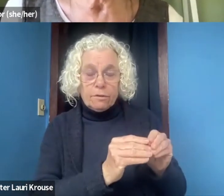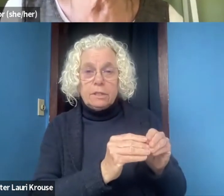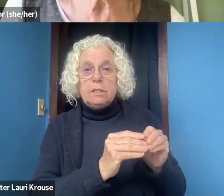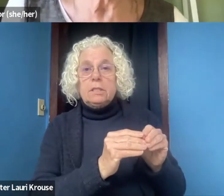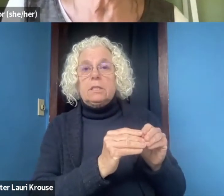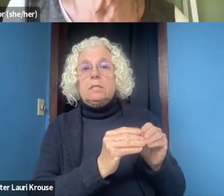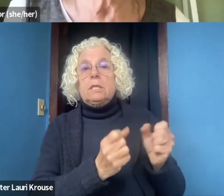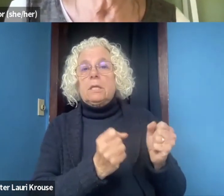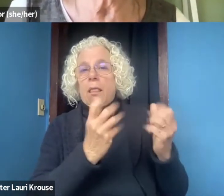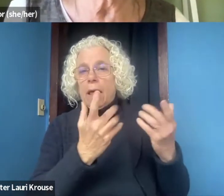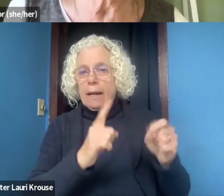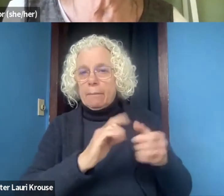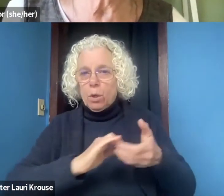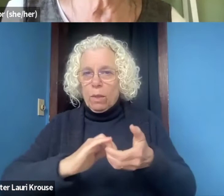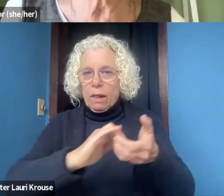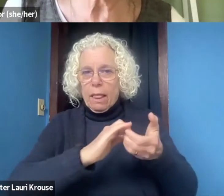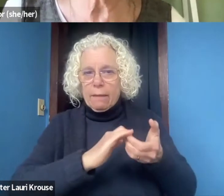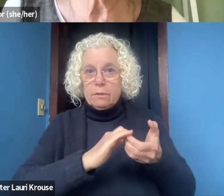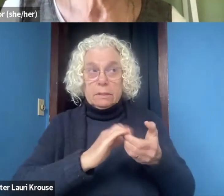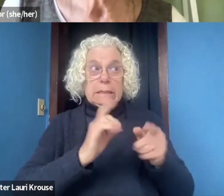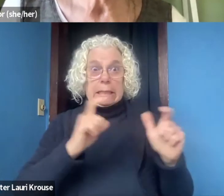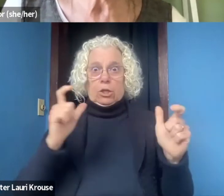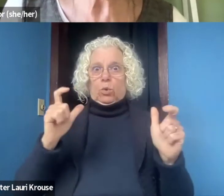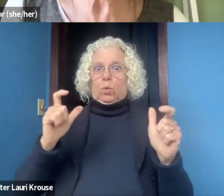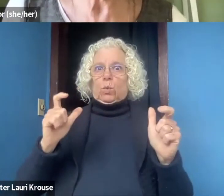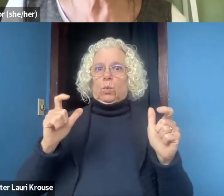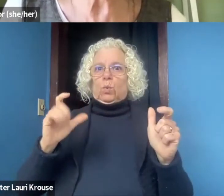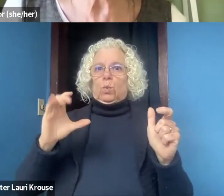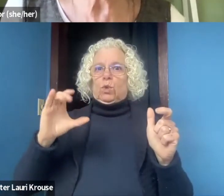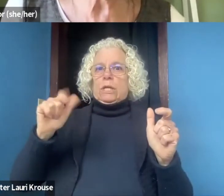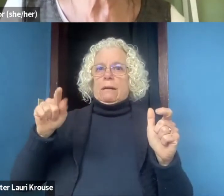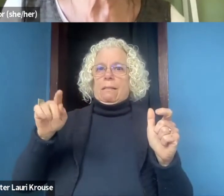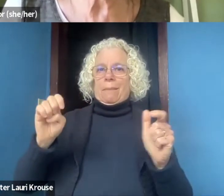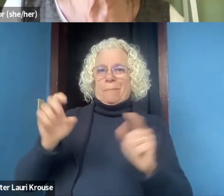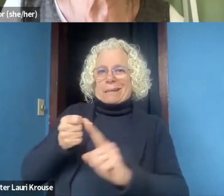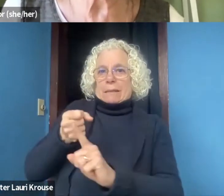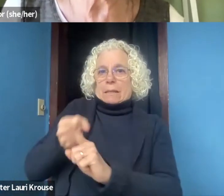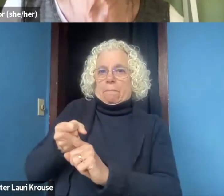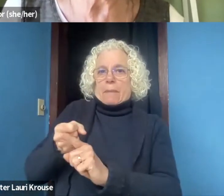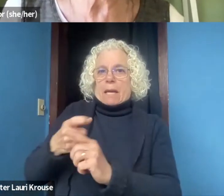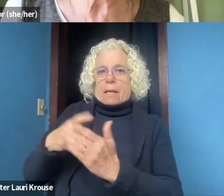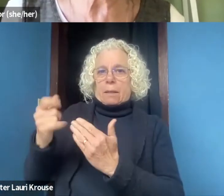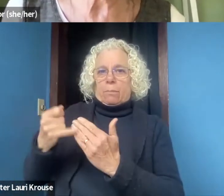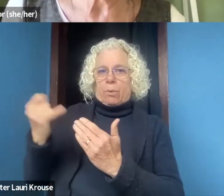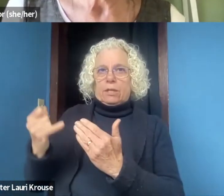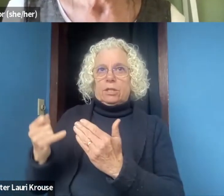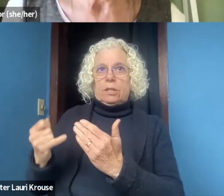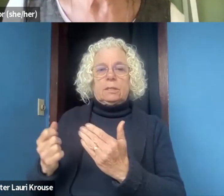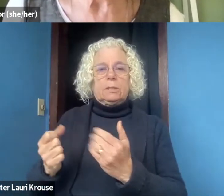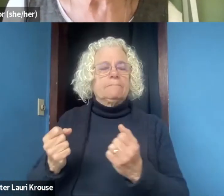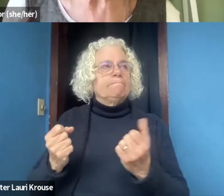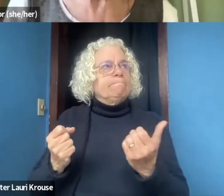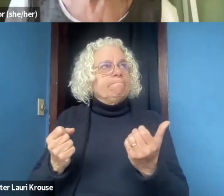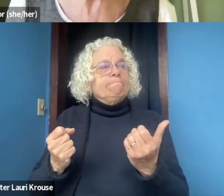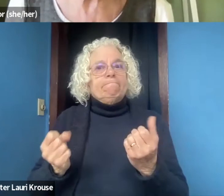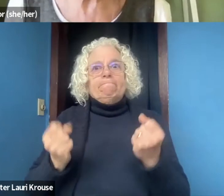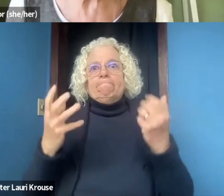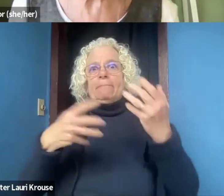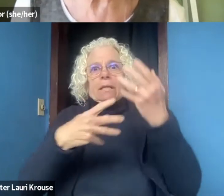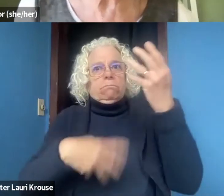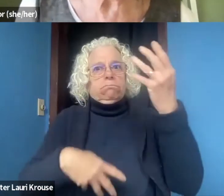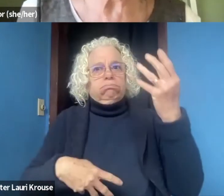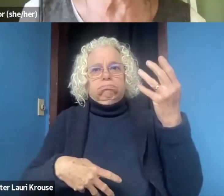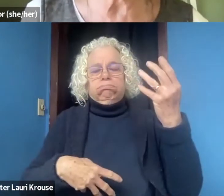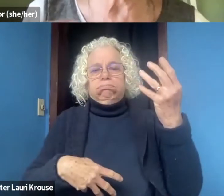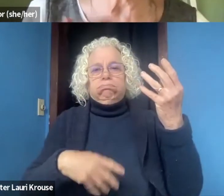a huge climate impact project, but also many other amazing issues. And I'm on the leadership committee